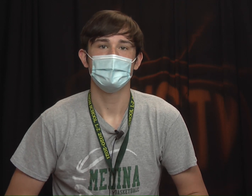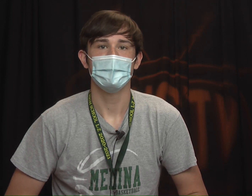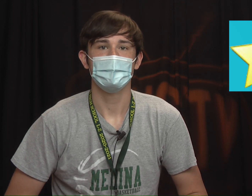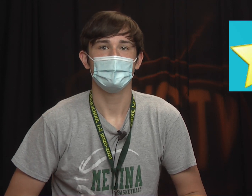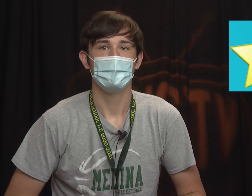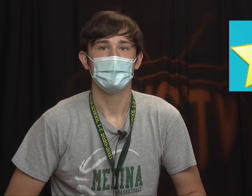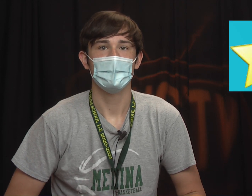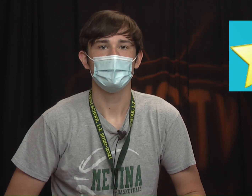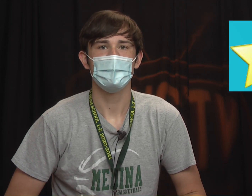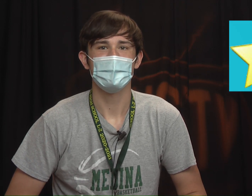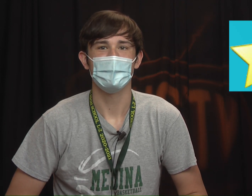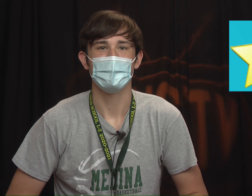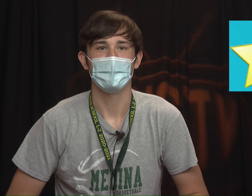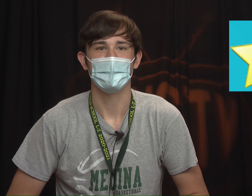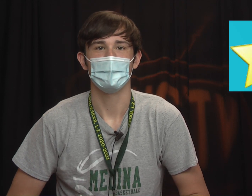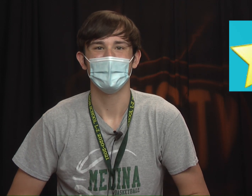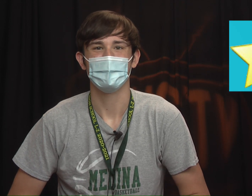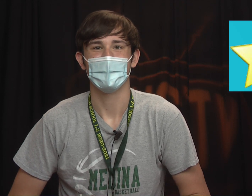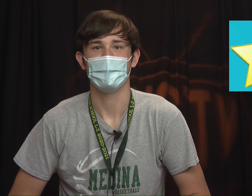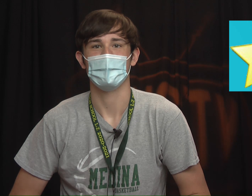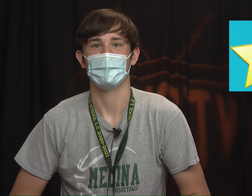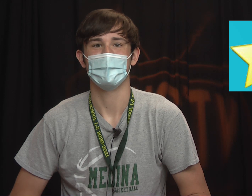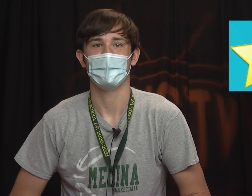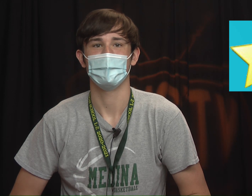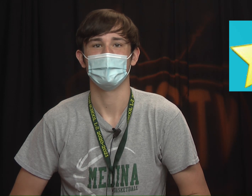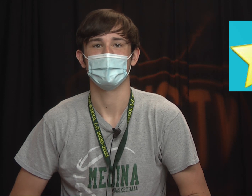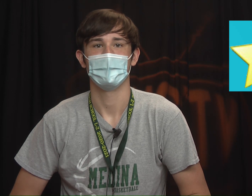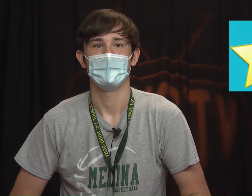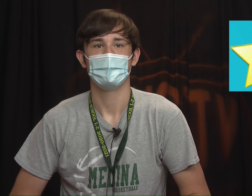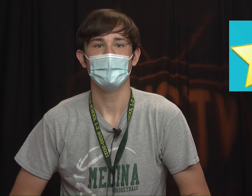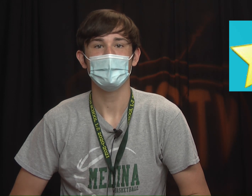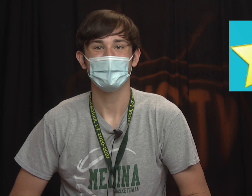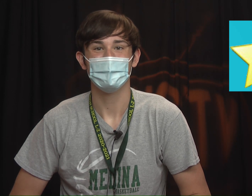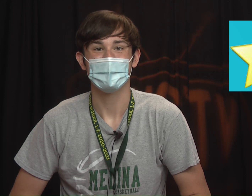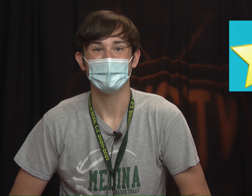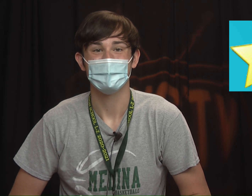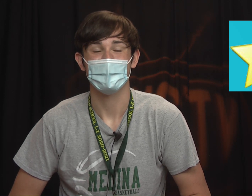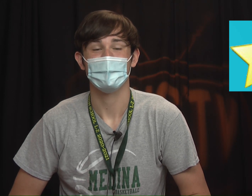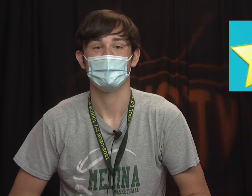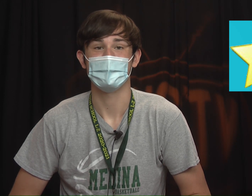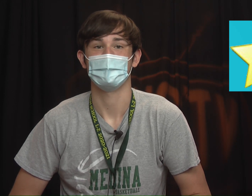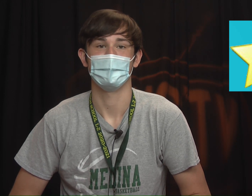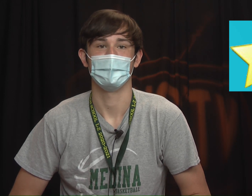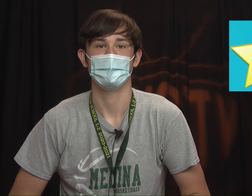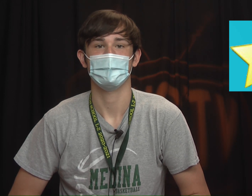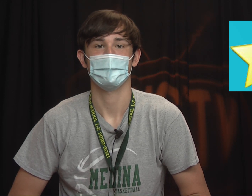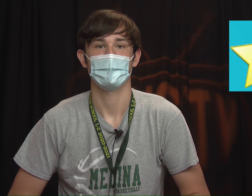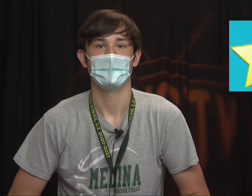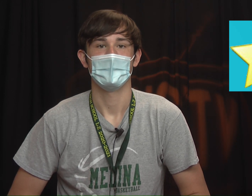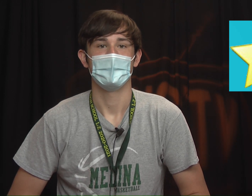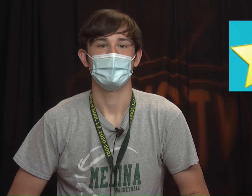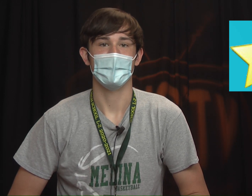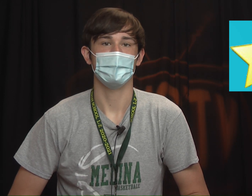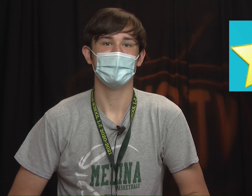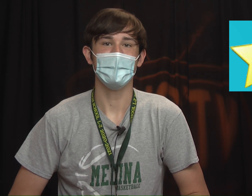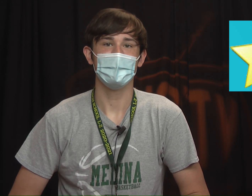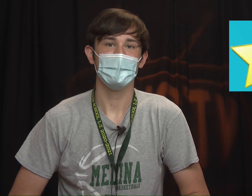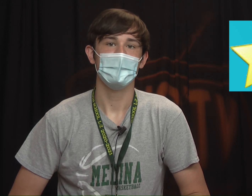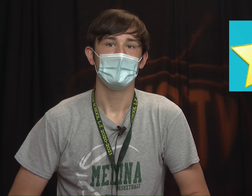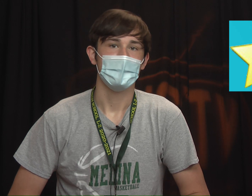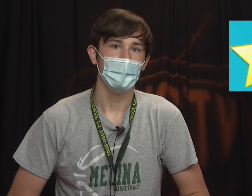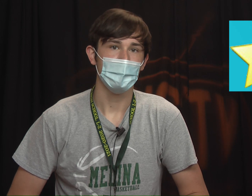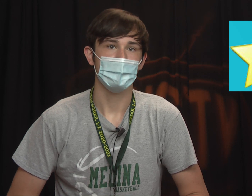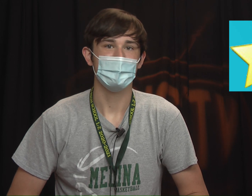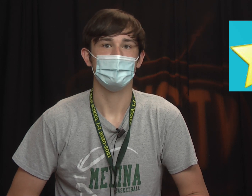Hey, MHS. Thanks for continuing to model positive behaviors around our building. Today, we'd like to recognize three students. Jacob